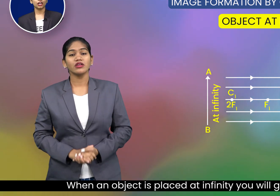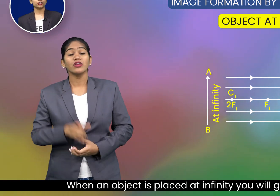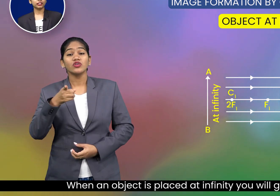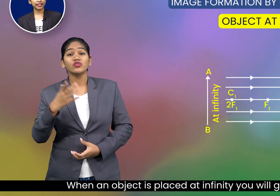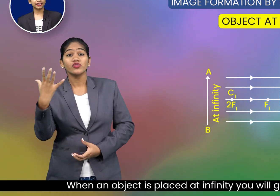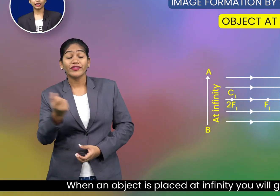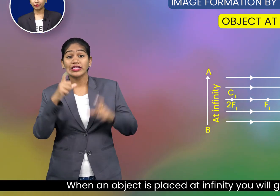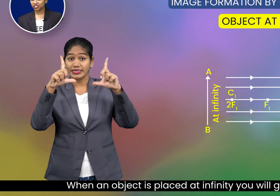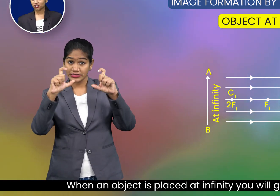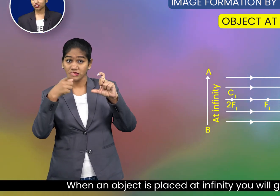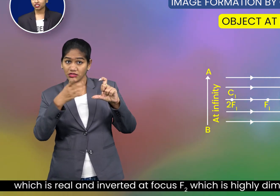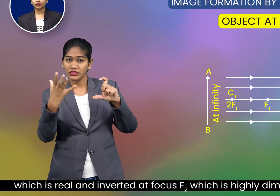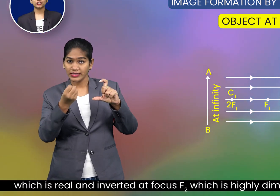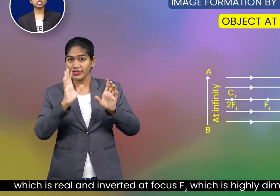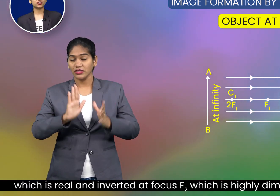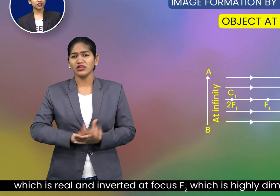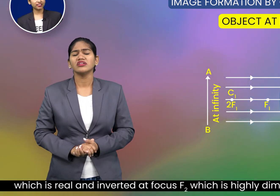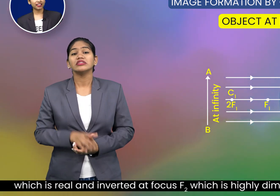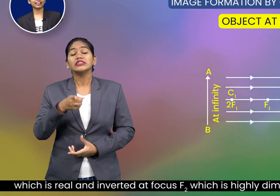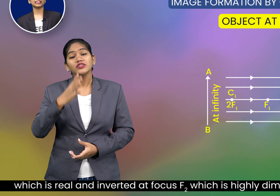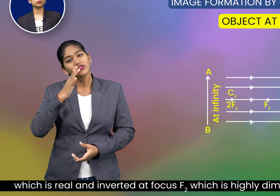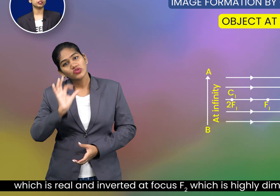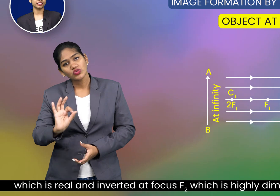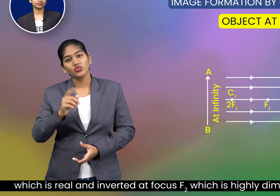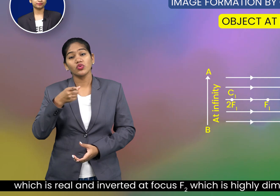you will get an image which is real and inverted